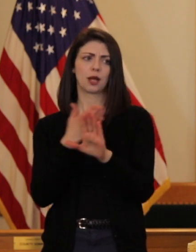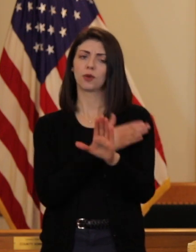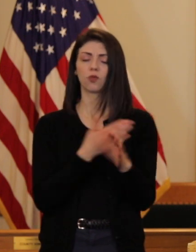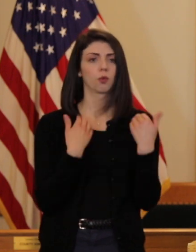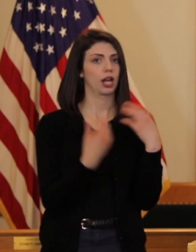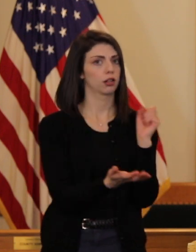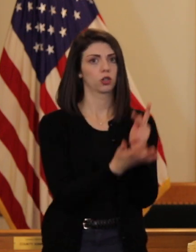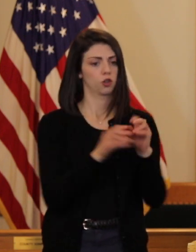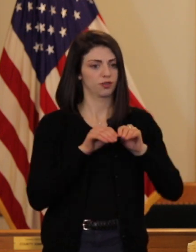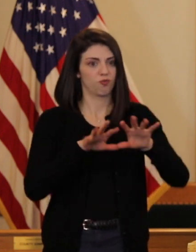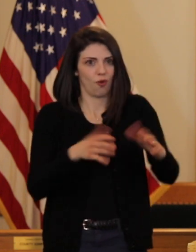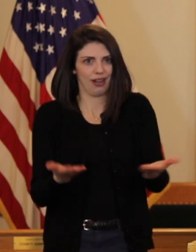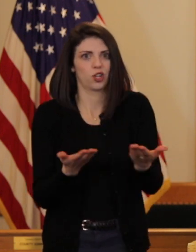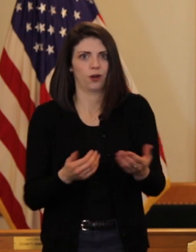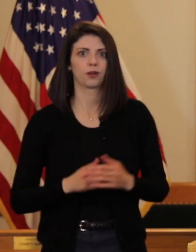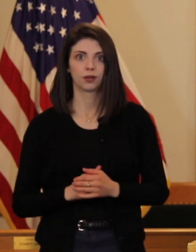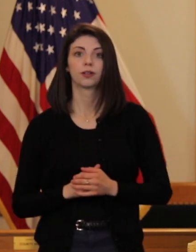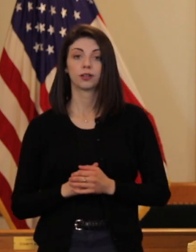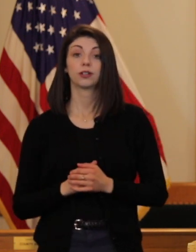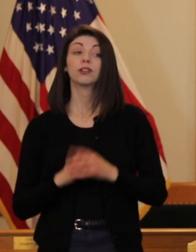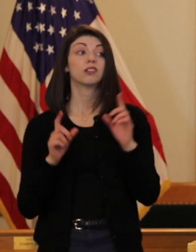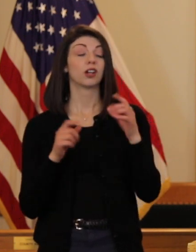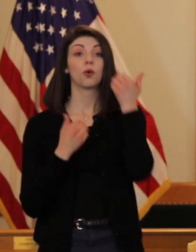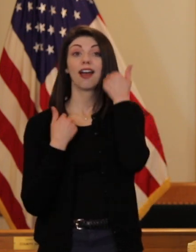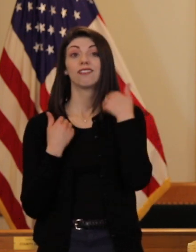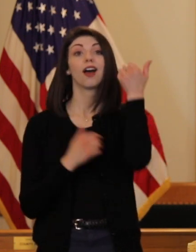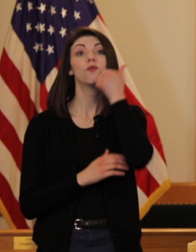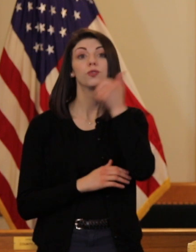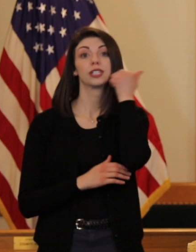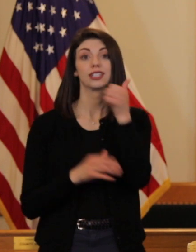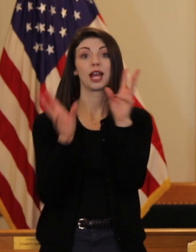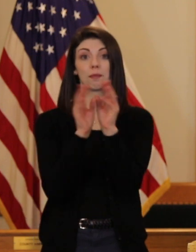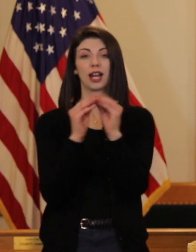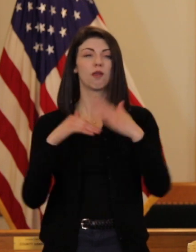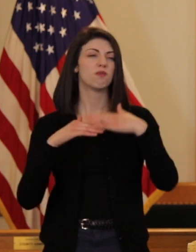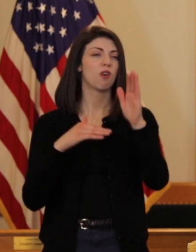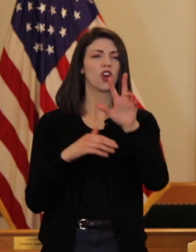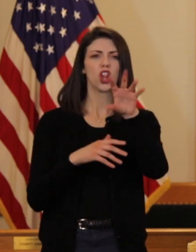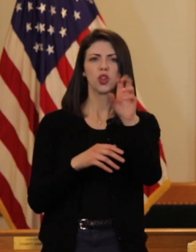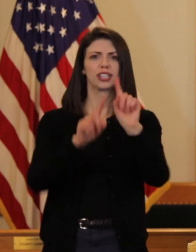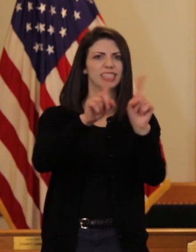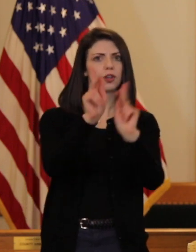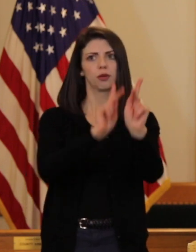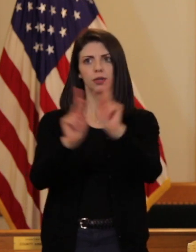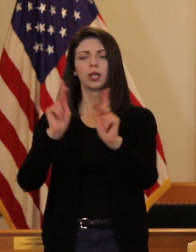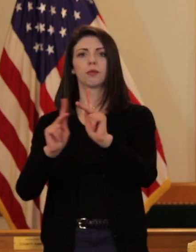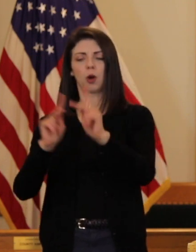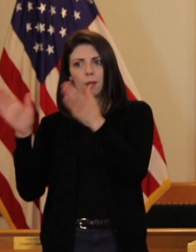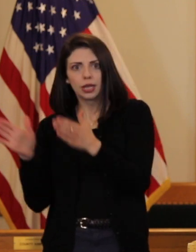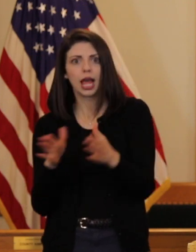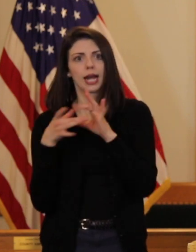cases. Since then, there has been daily meetings with more than 30 individuals reporting and planning response